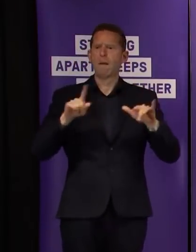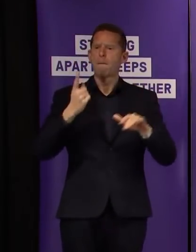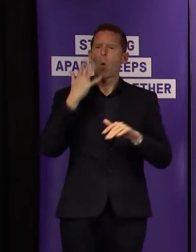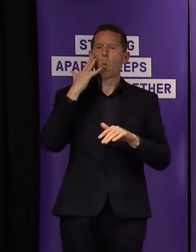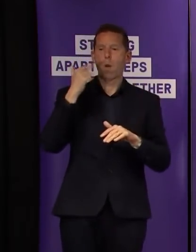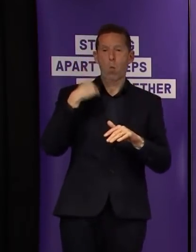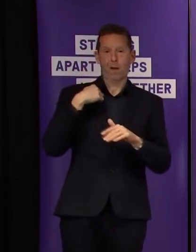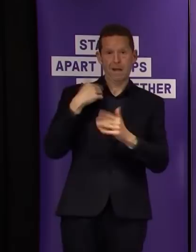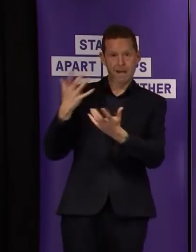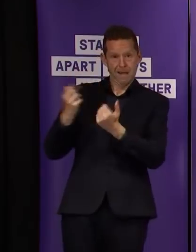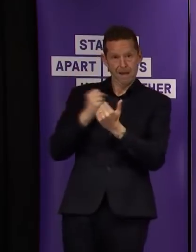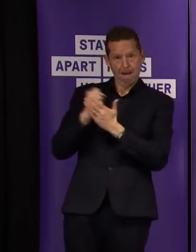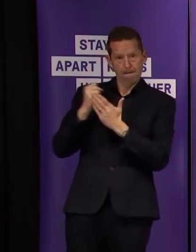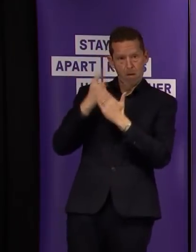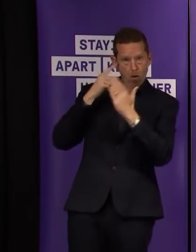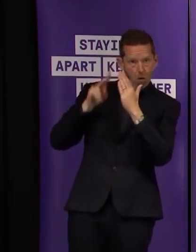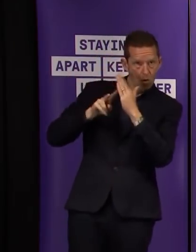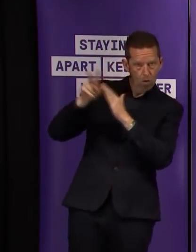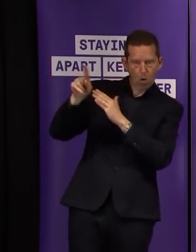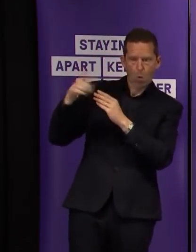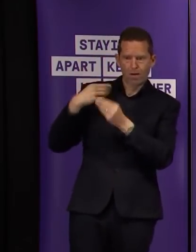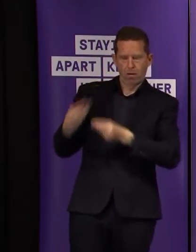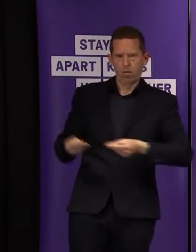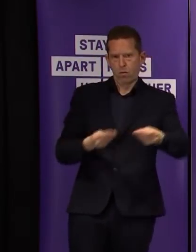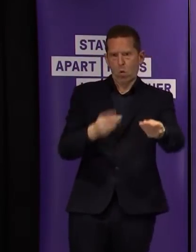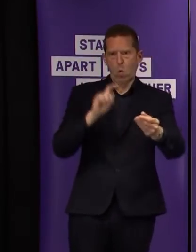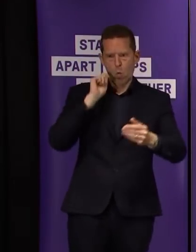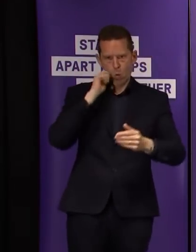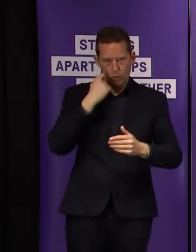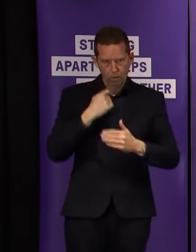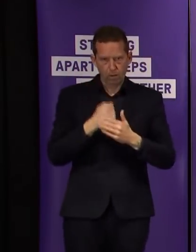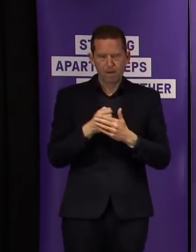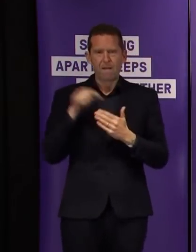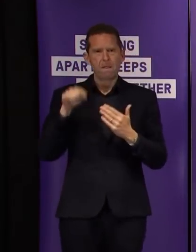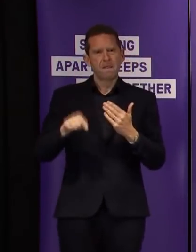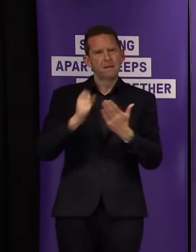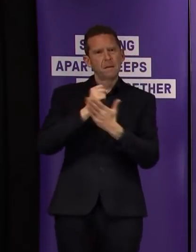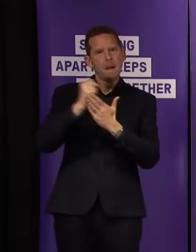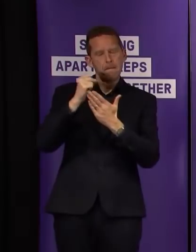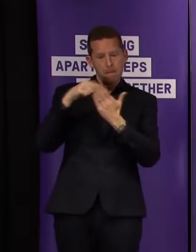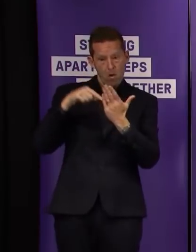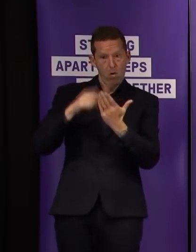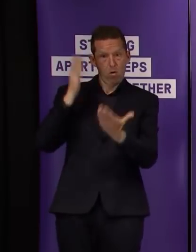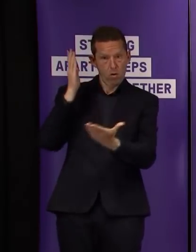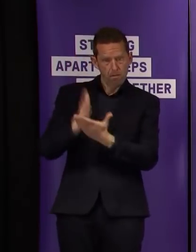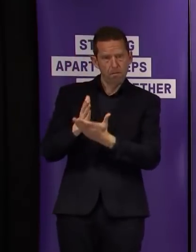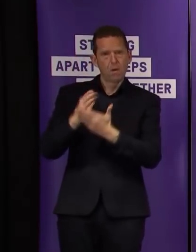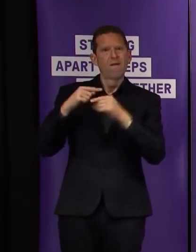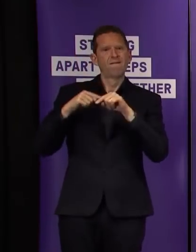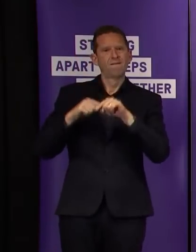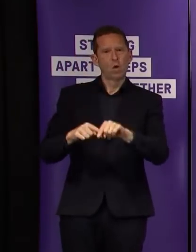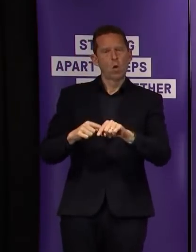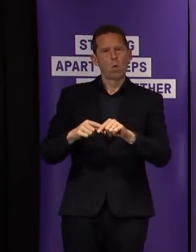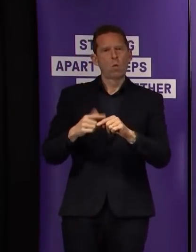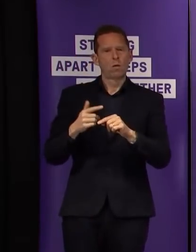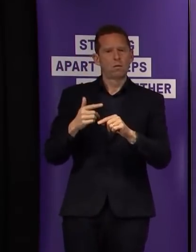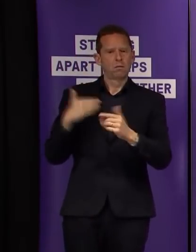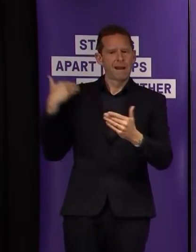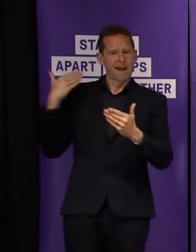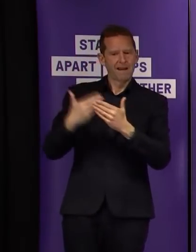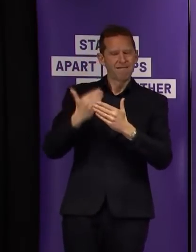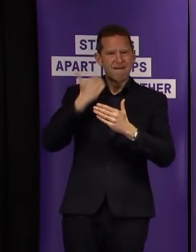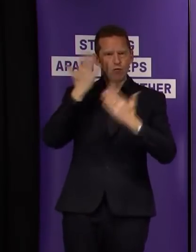will. And again, those predictions become more accurate based on the actual each day's